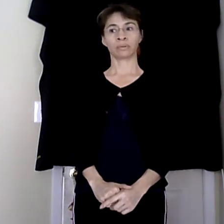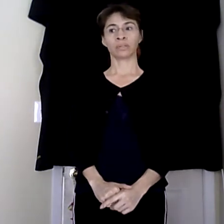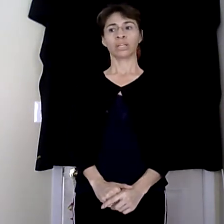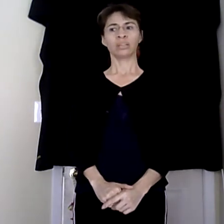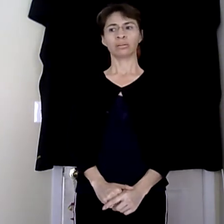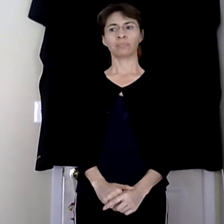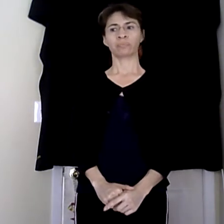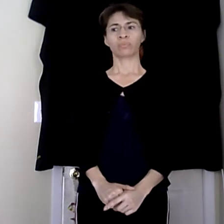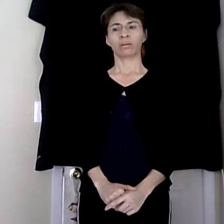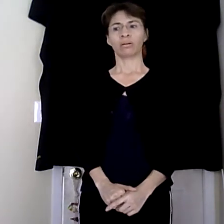You know,